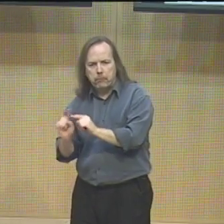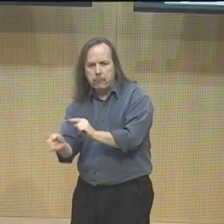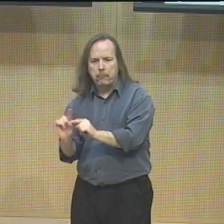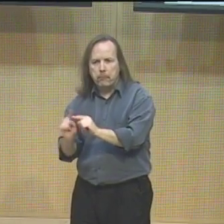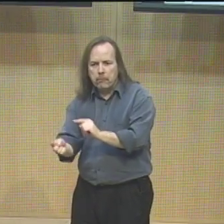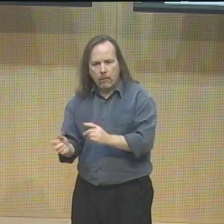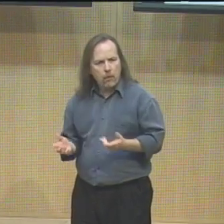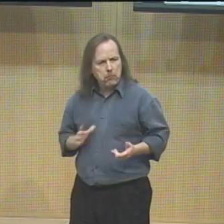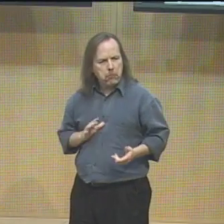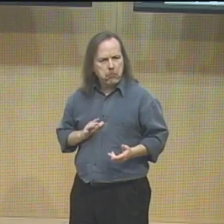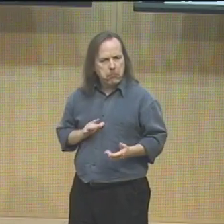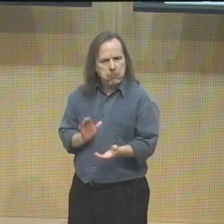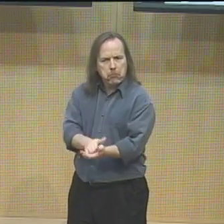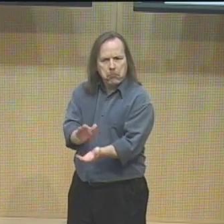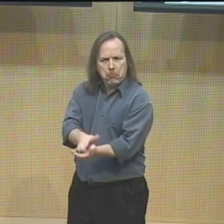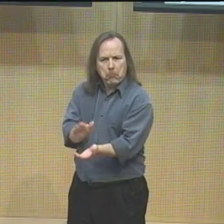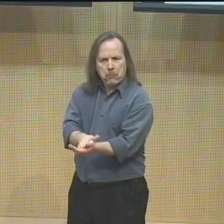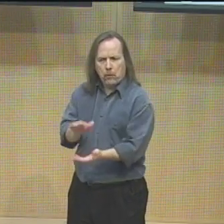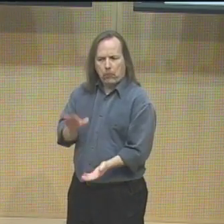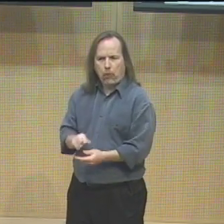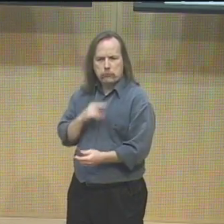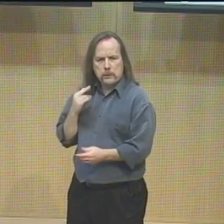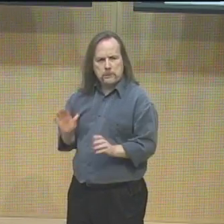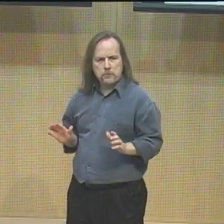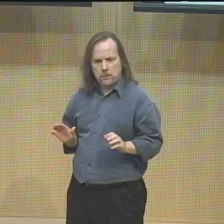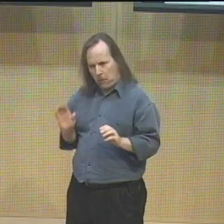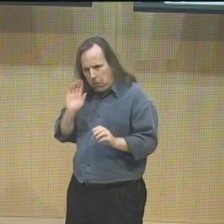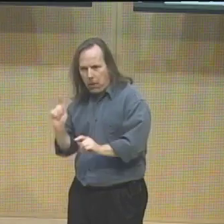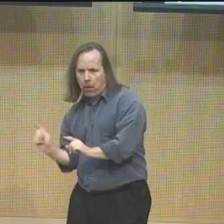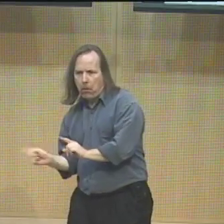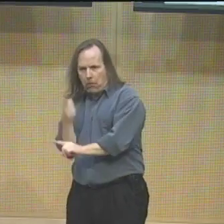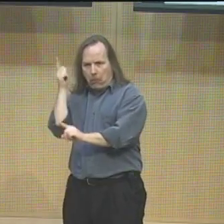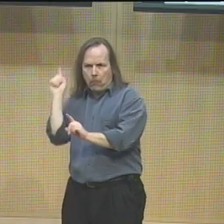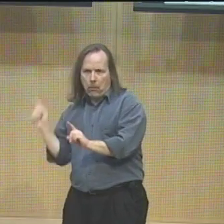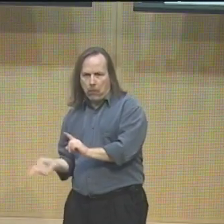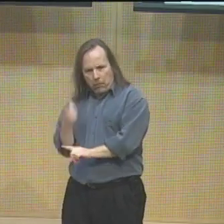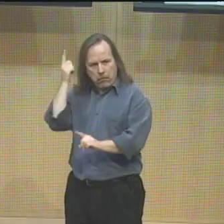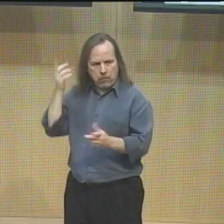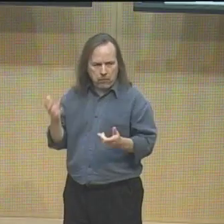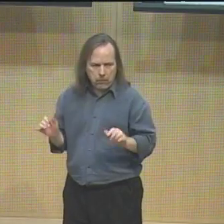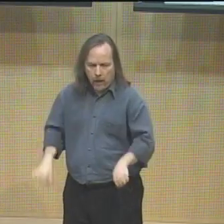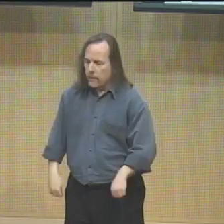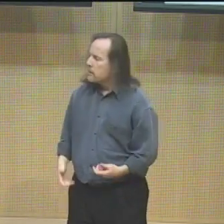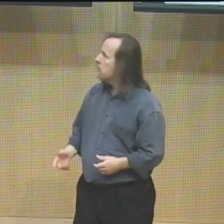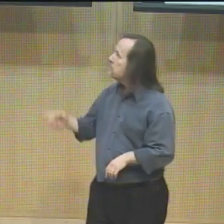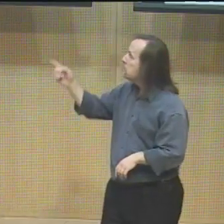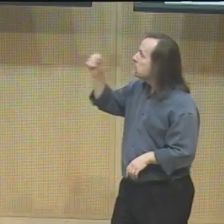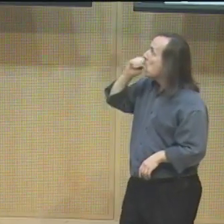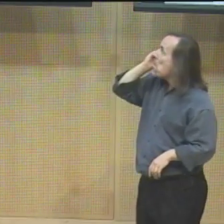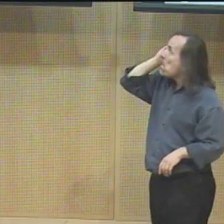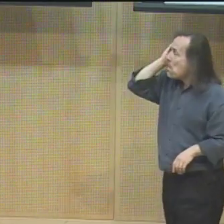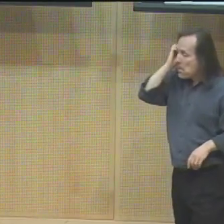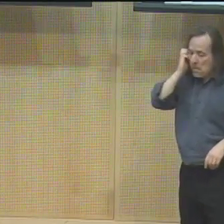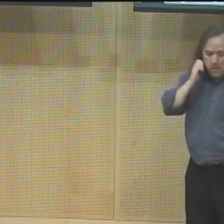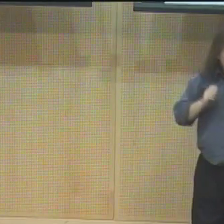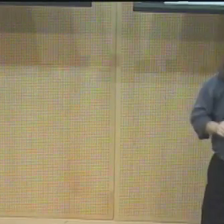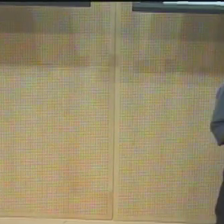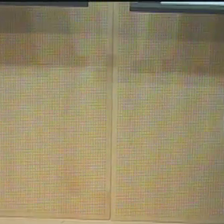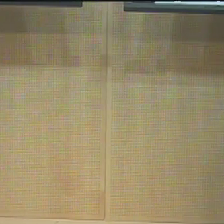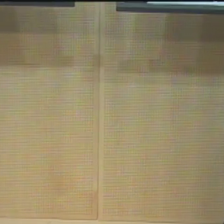low reward, that's like hitting singles in a baseball game. You're making progress. You're not hitting home